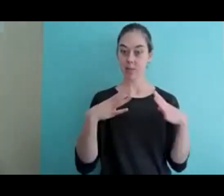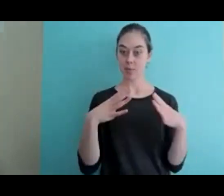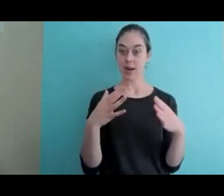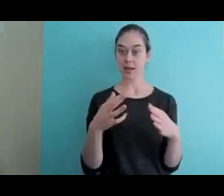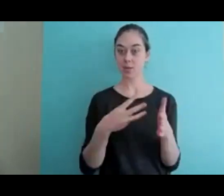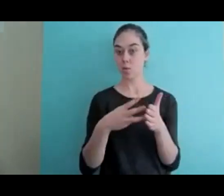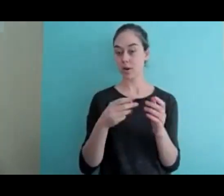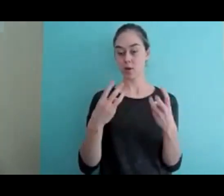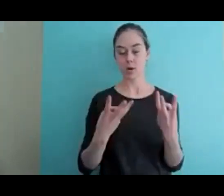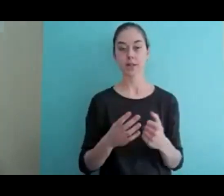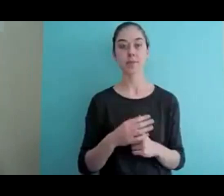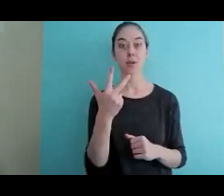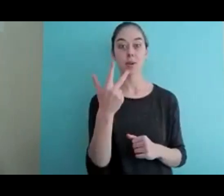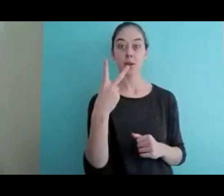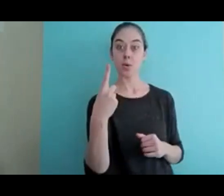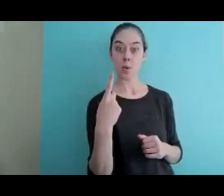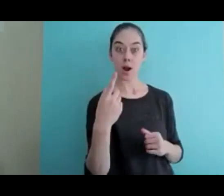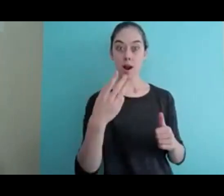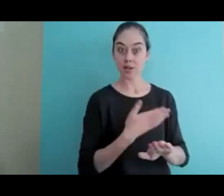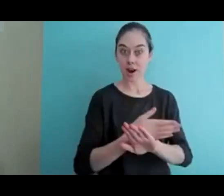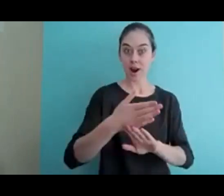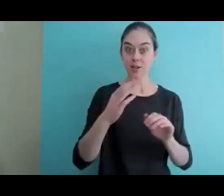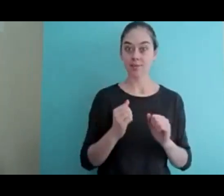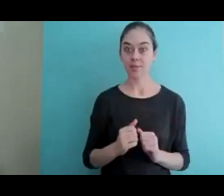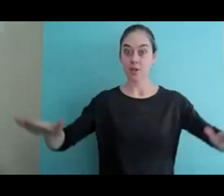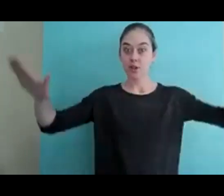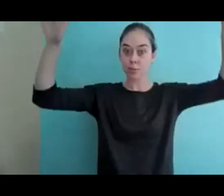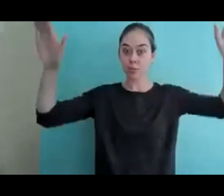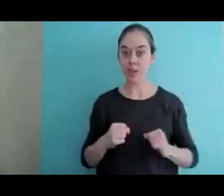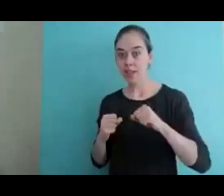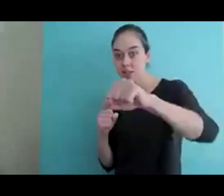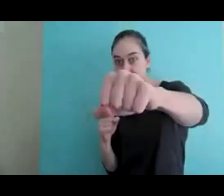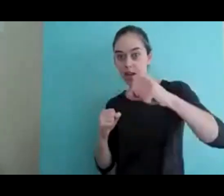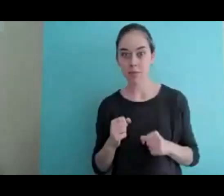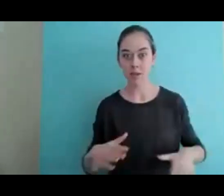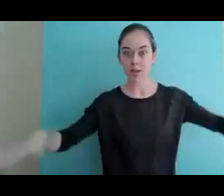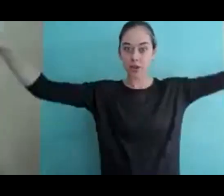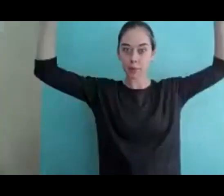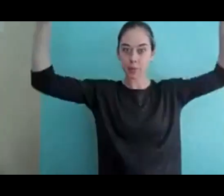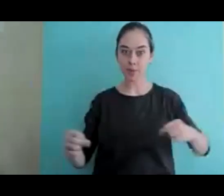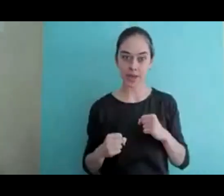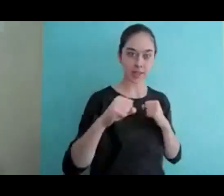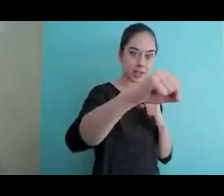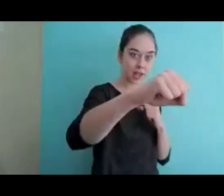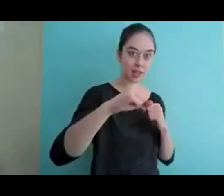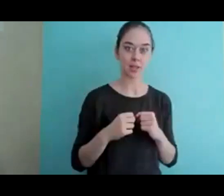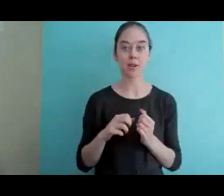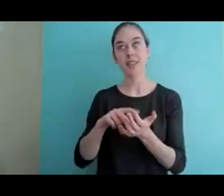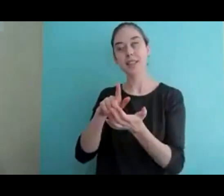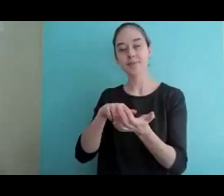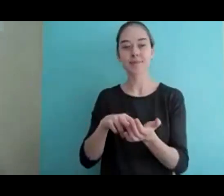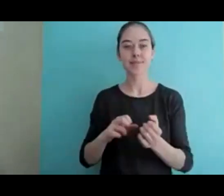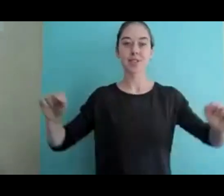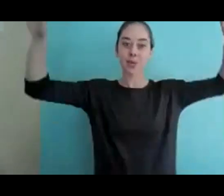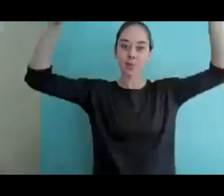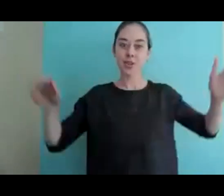three, two, one. Jumping jack, jab. Jumping jack, jab. Jumping jack, kick.